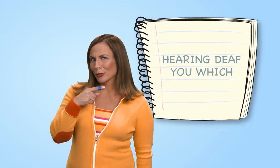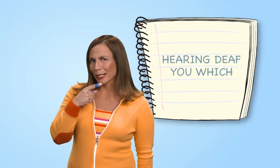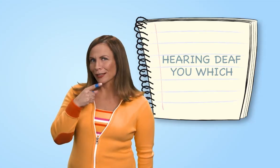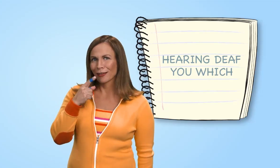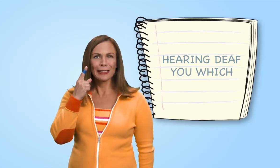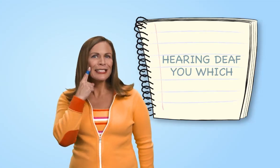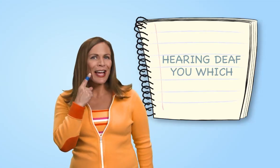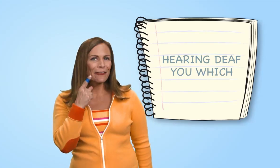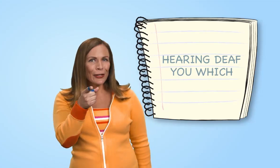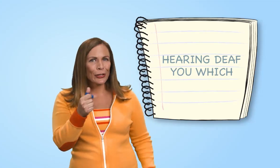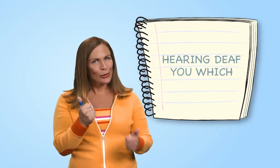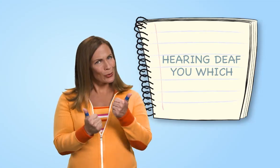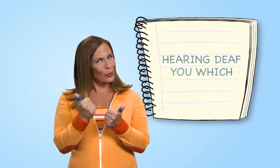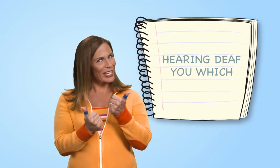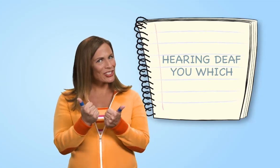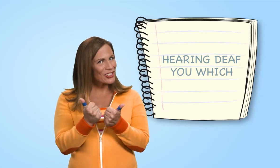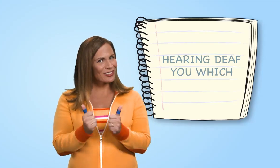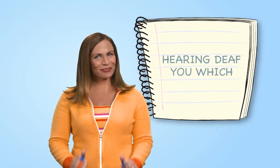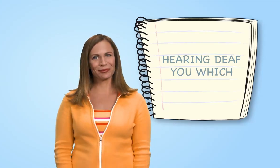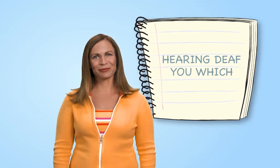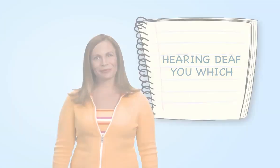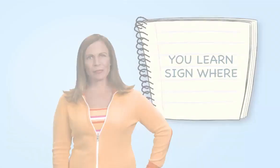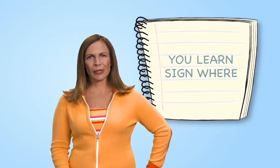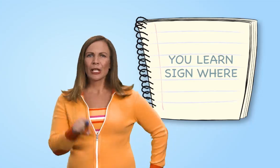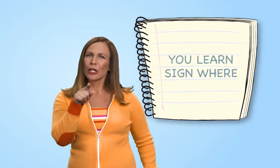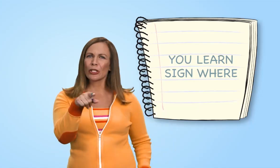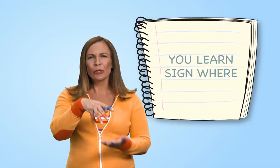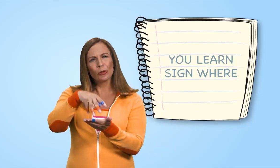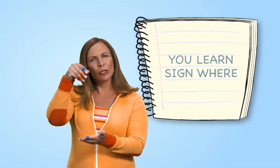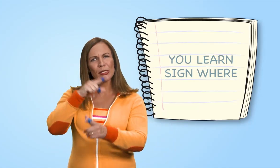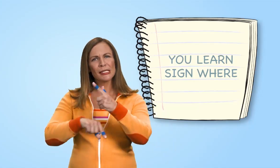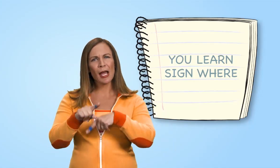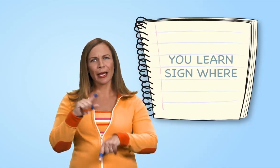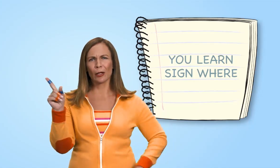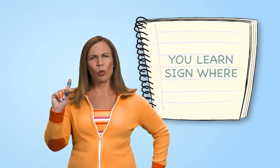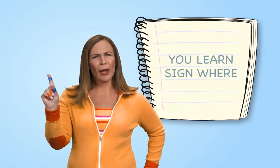Hearing, deaf you which? You learn sign where?